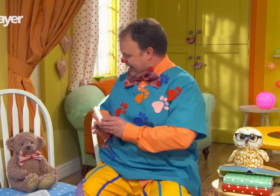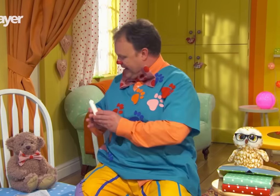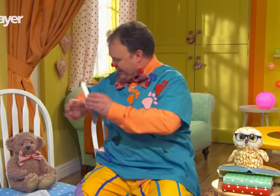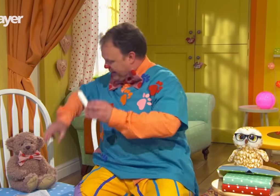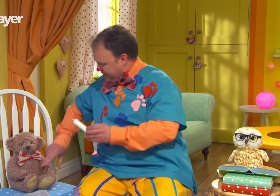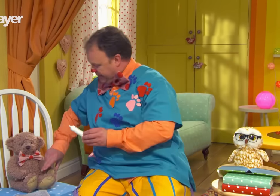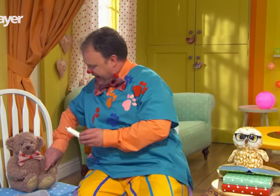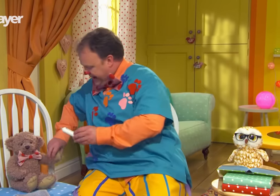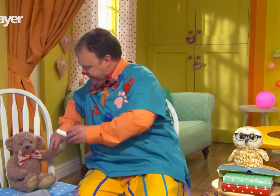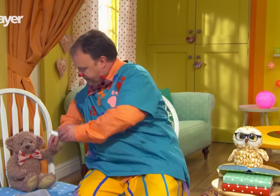Now, if I may.